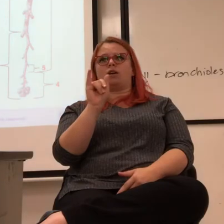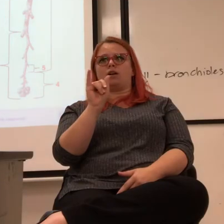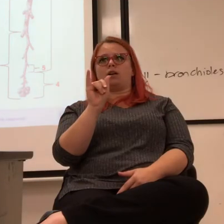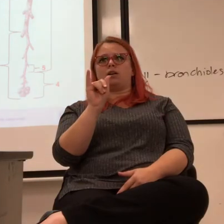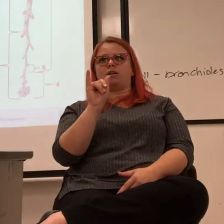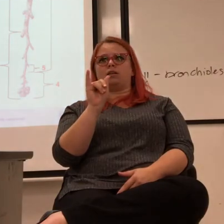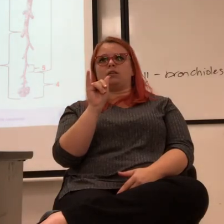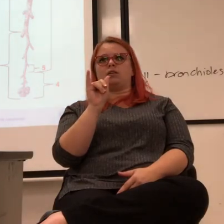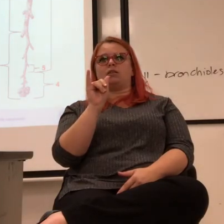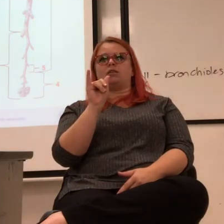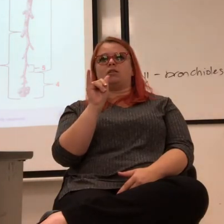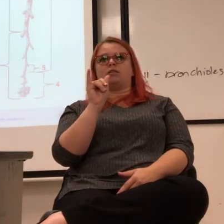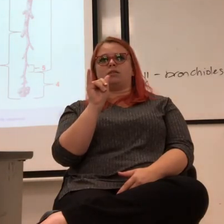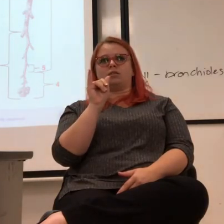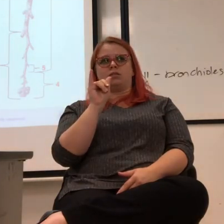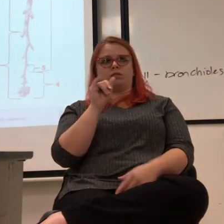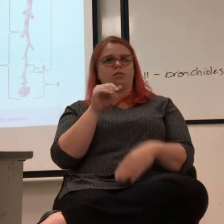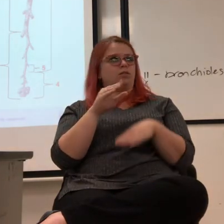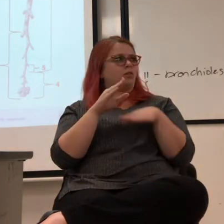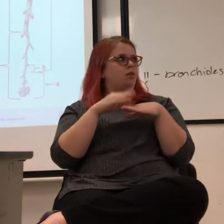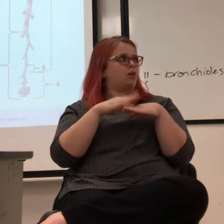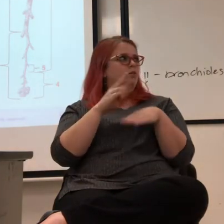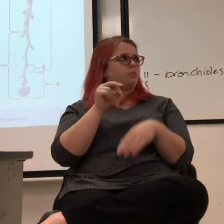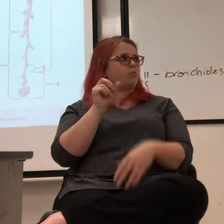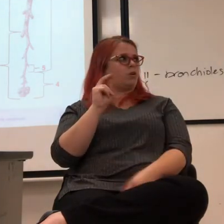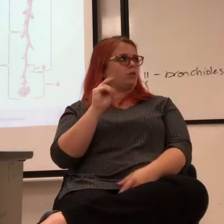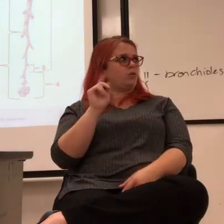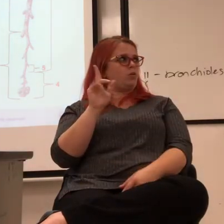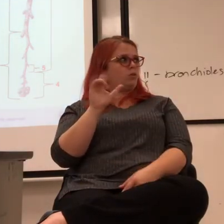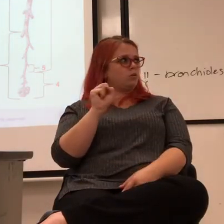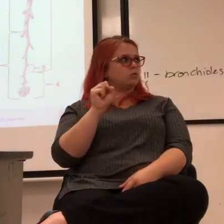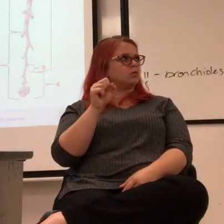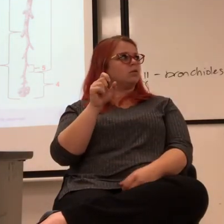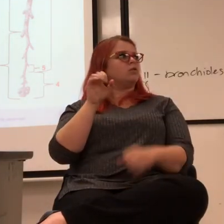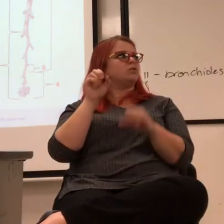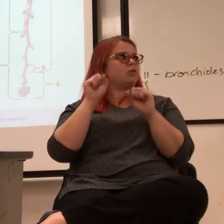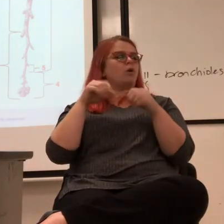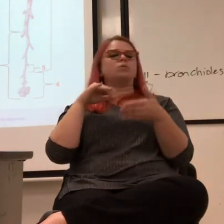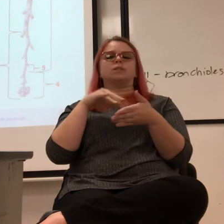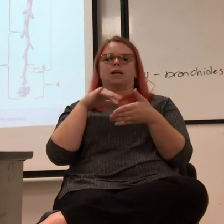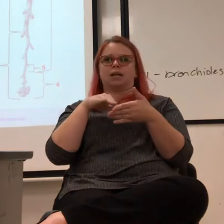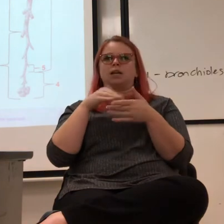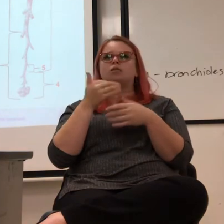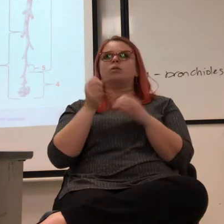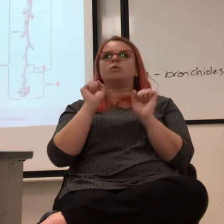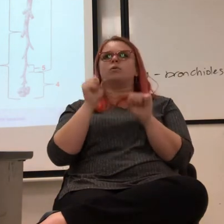the bronchioles so you can have gas exchange. So after this begins the respiratory zone.